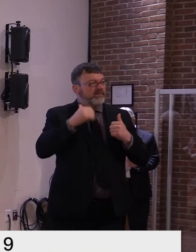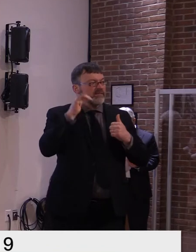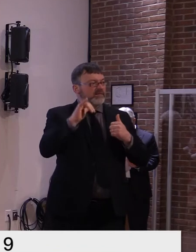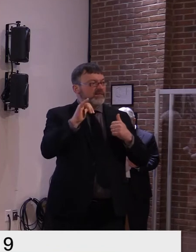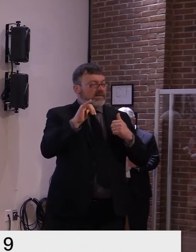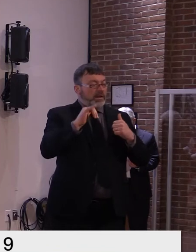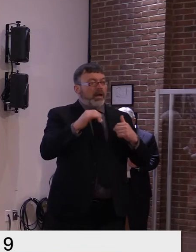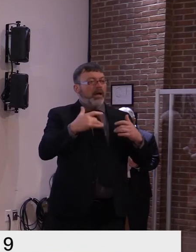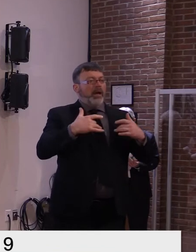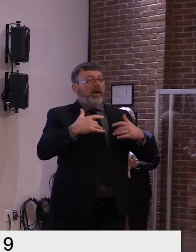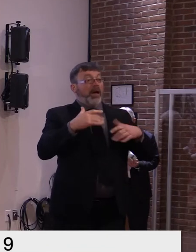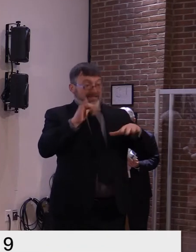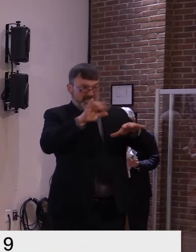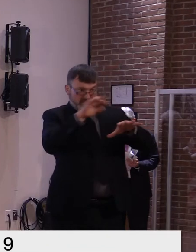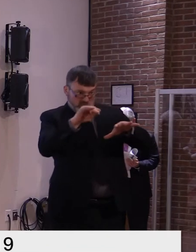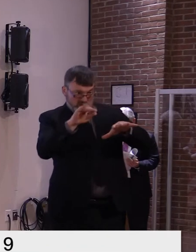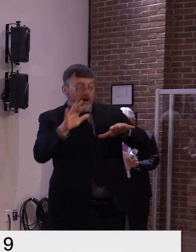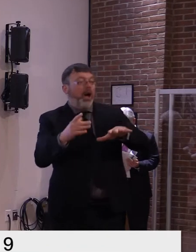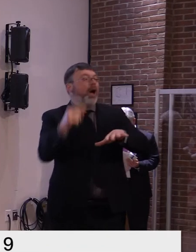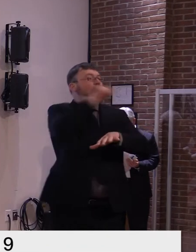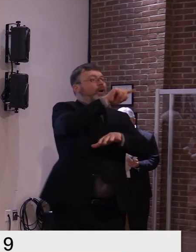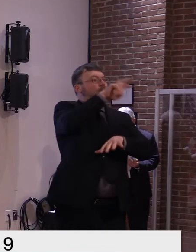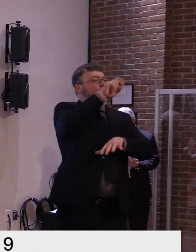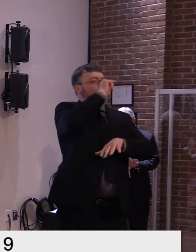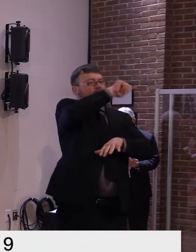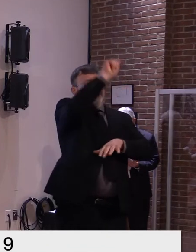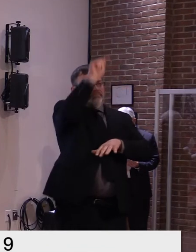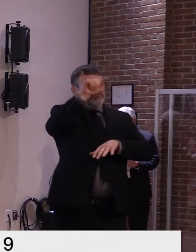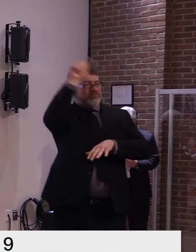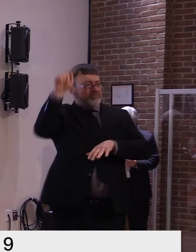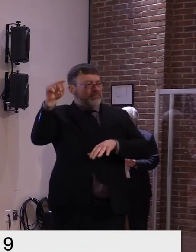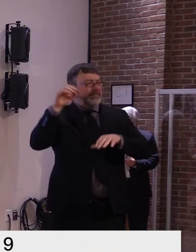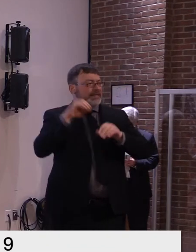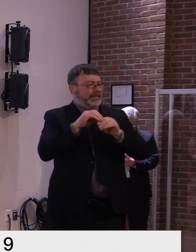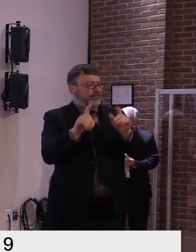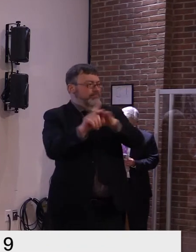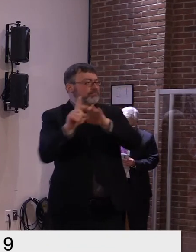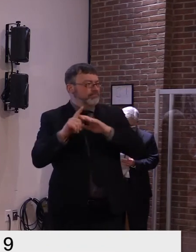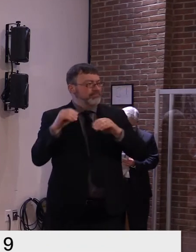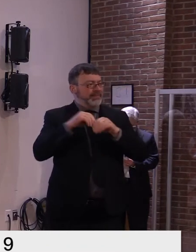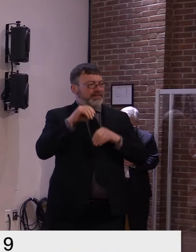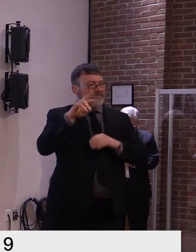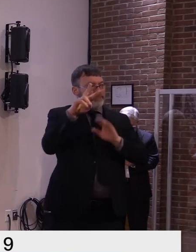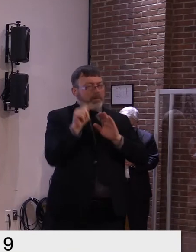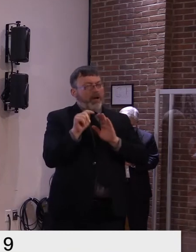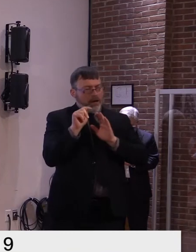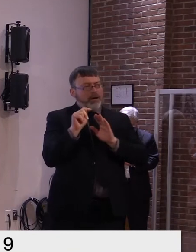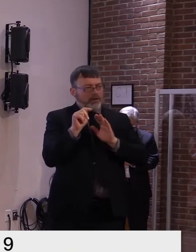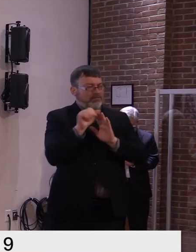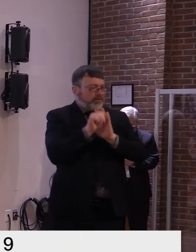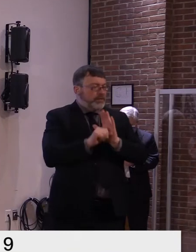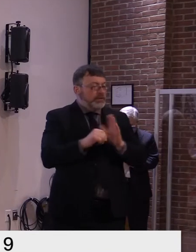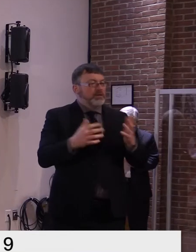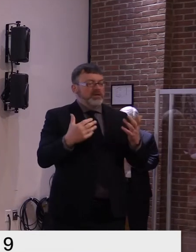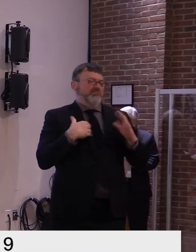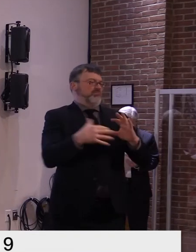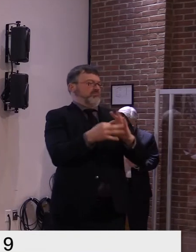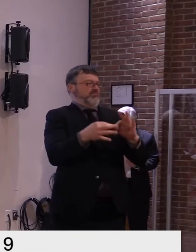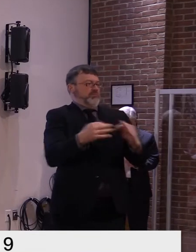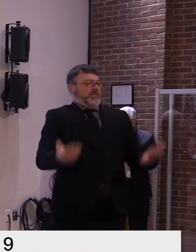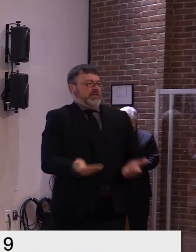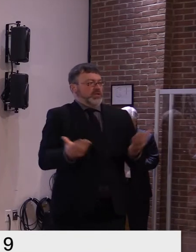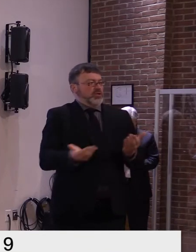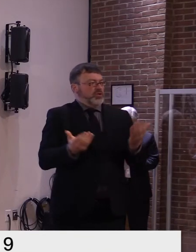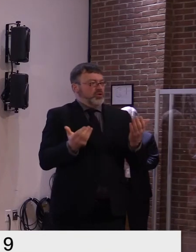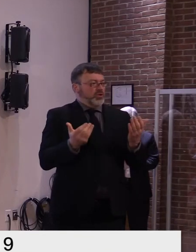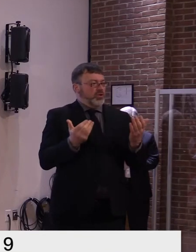Obviously, we can't report on all of those to you at this press conference, nor would there be a lot of value to